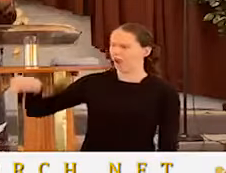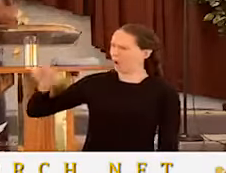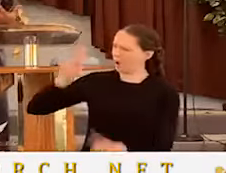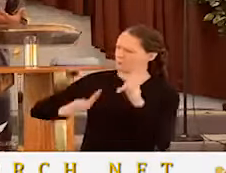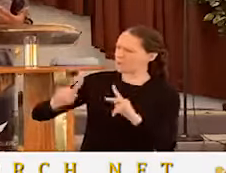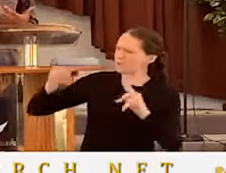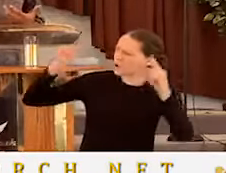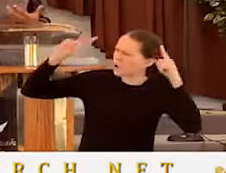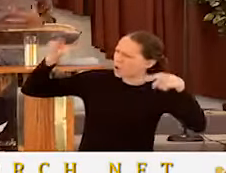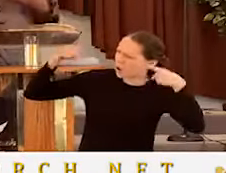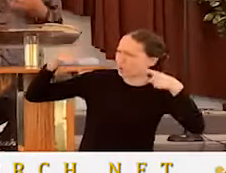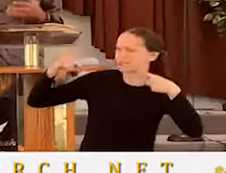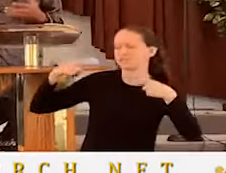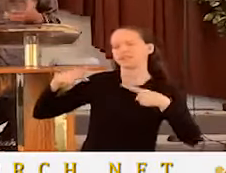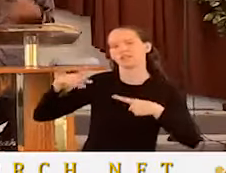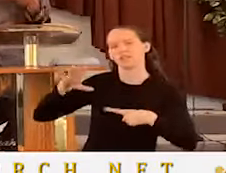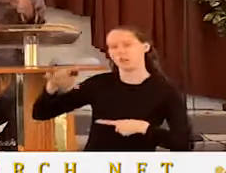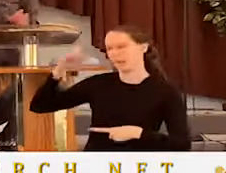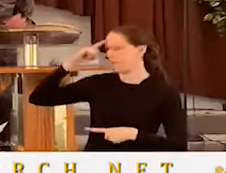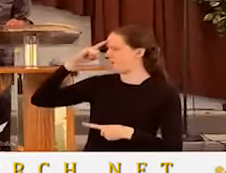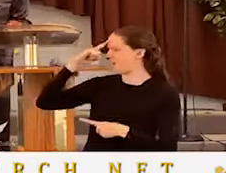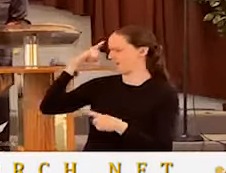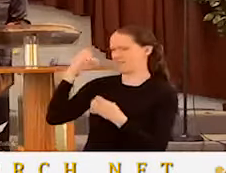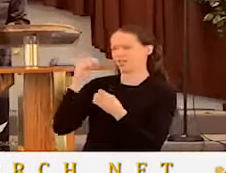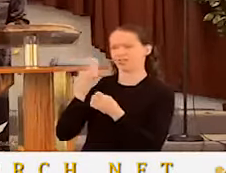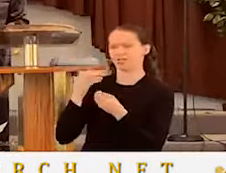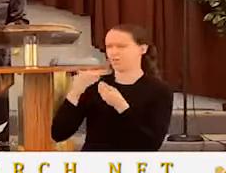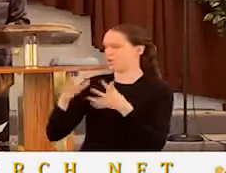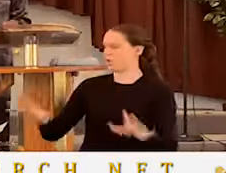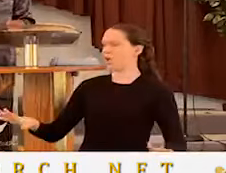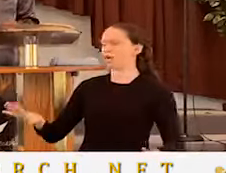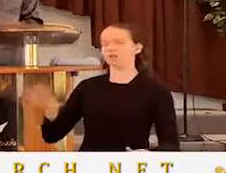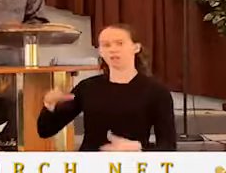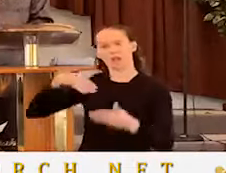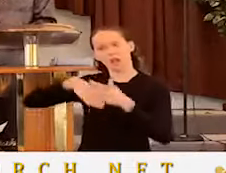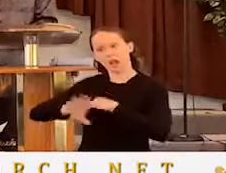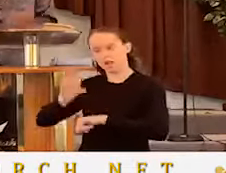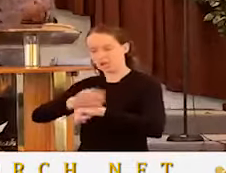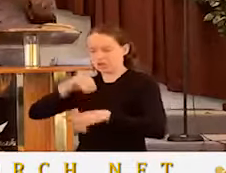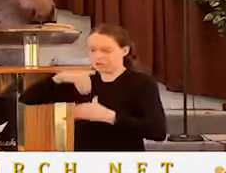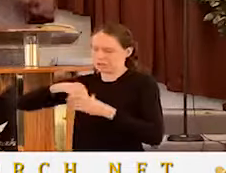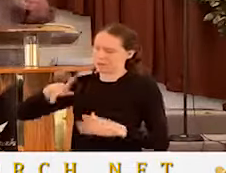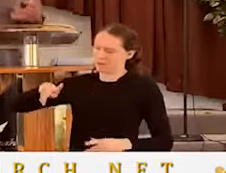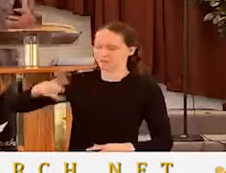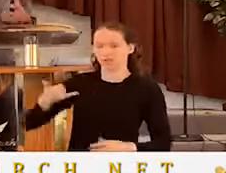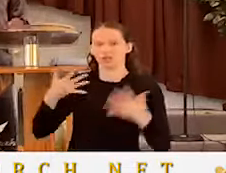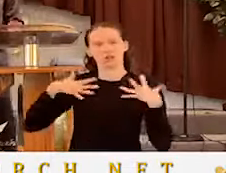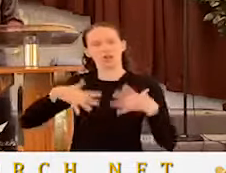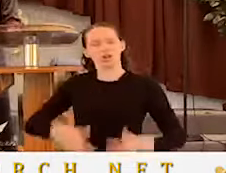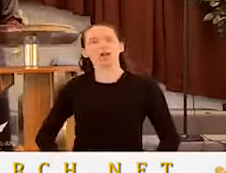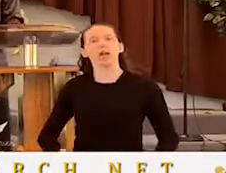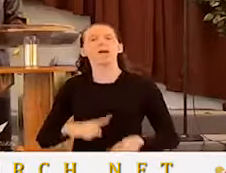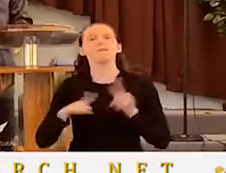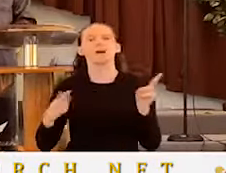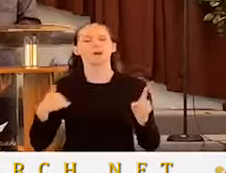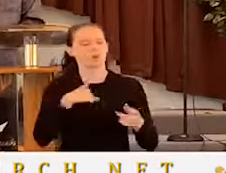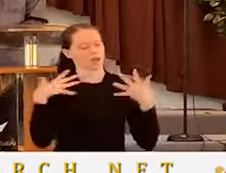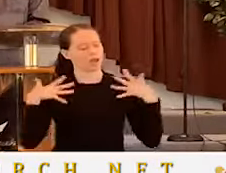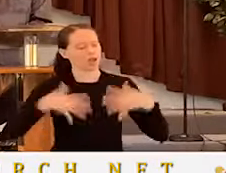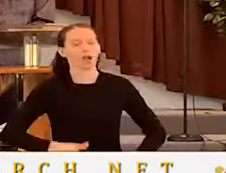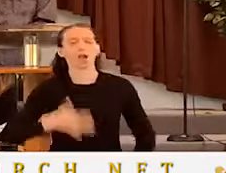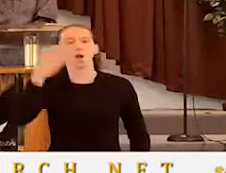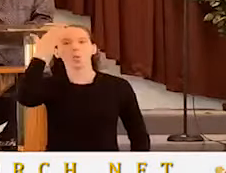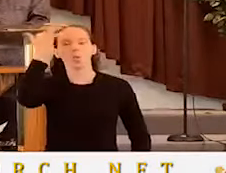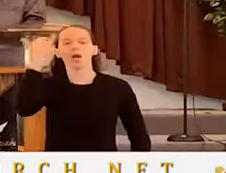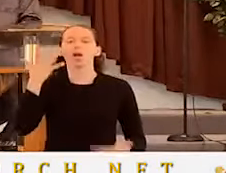we're coming to church in our PJs, as many like to say. But the reason why we are in this attire is